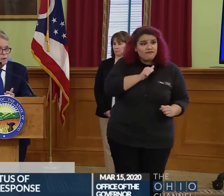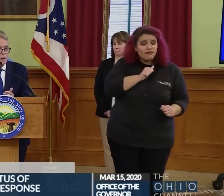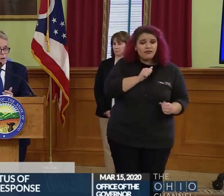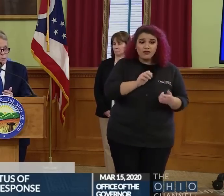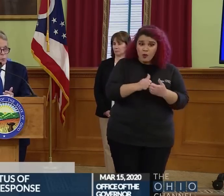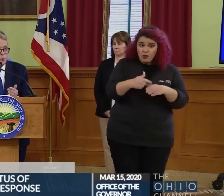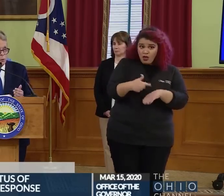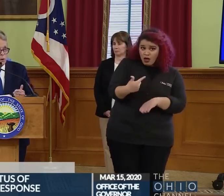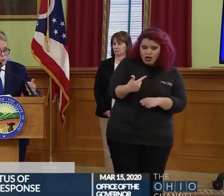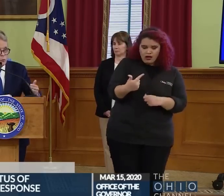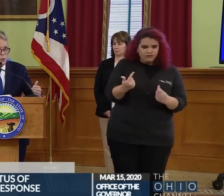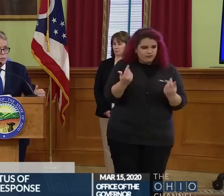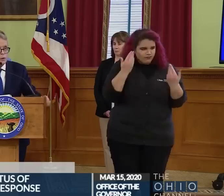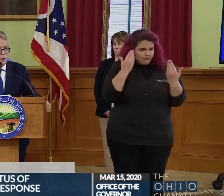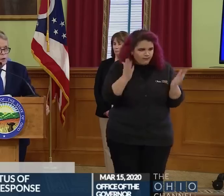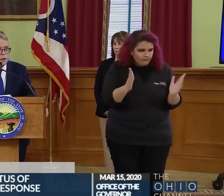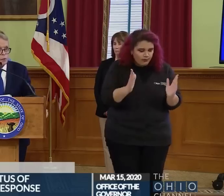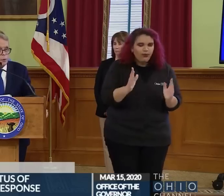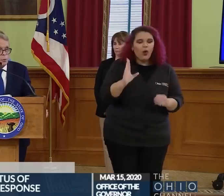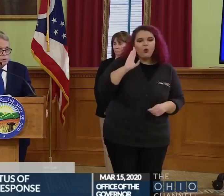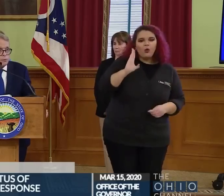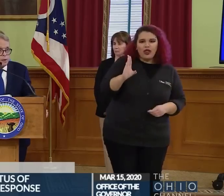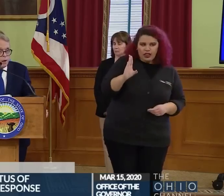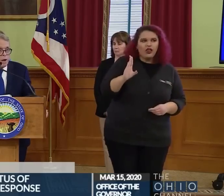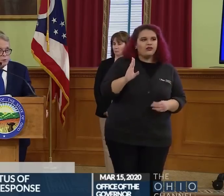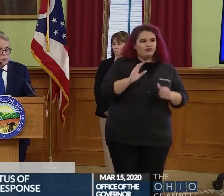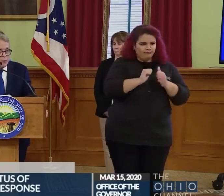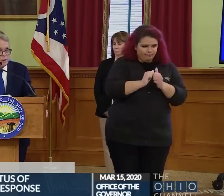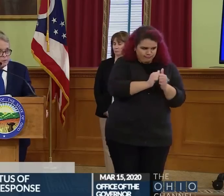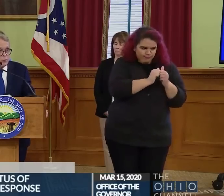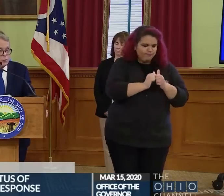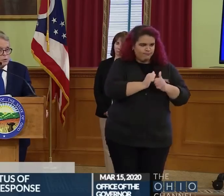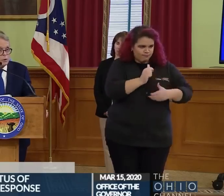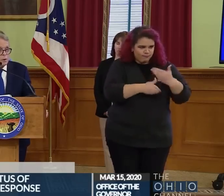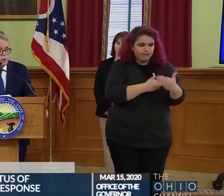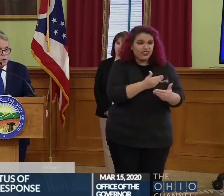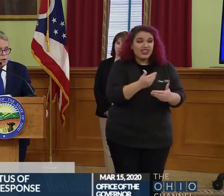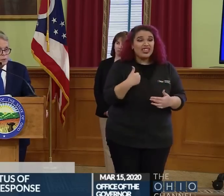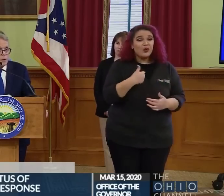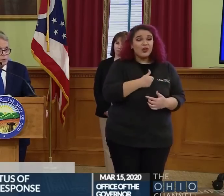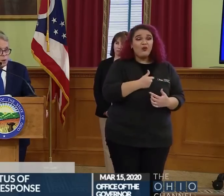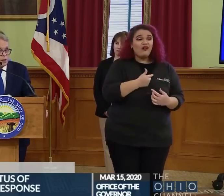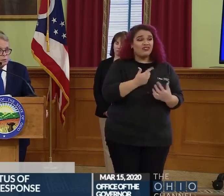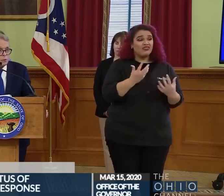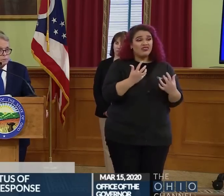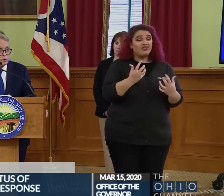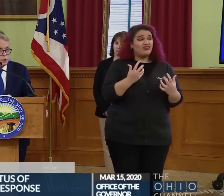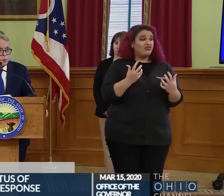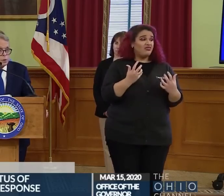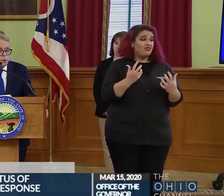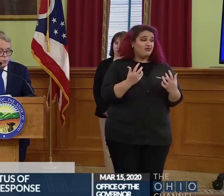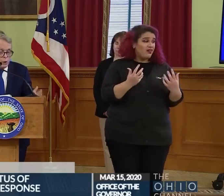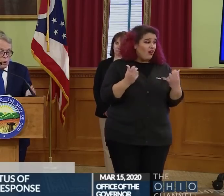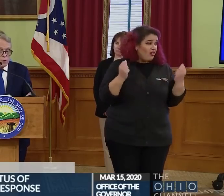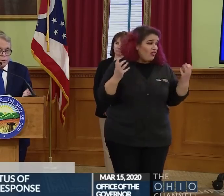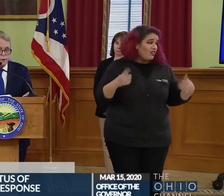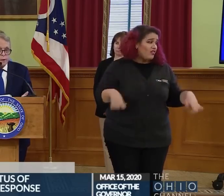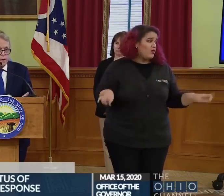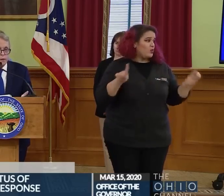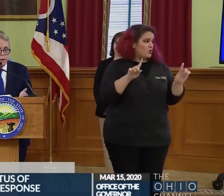take, but we will get through this. And we want as many Ohioans to make it through as possible. So we